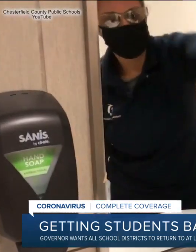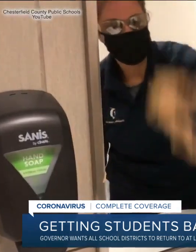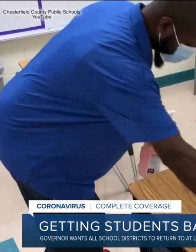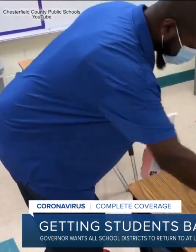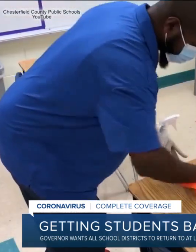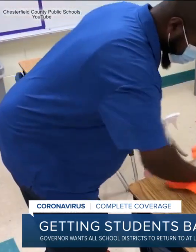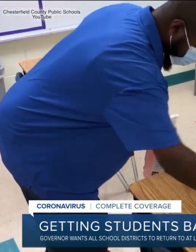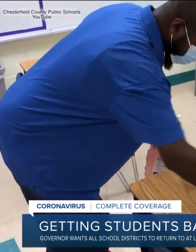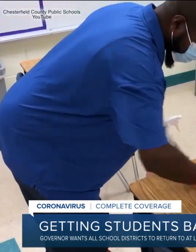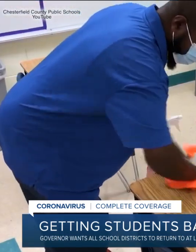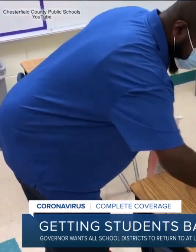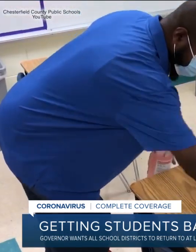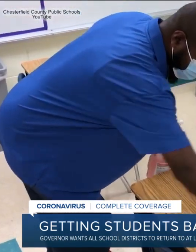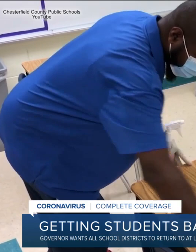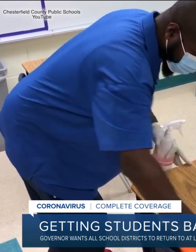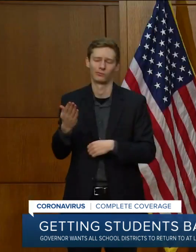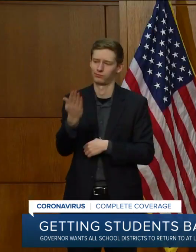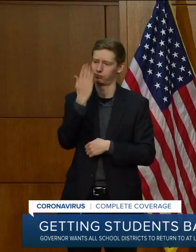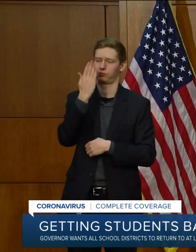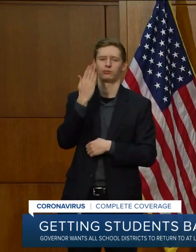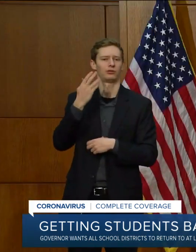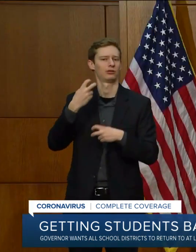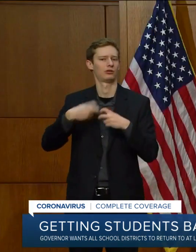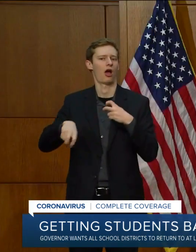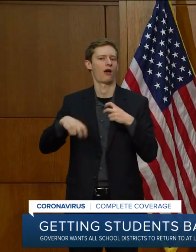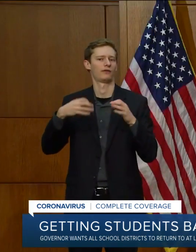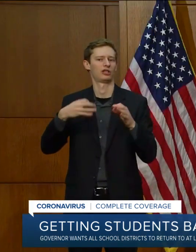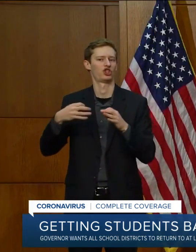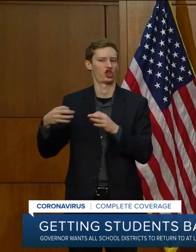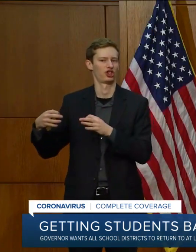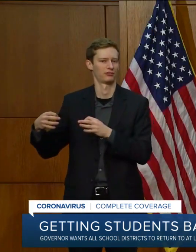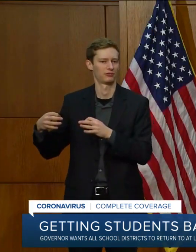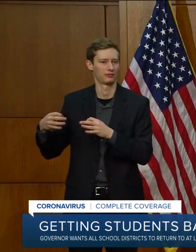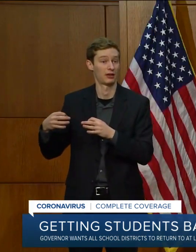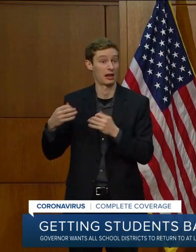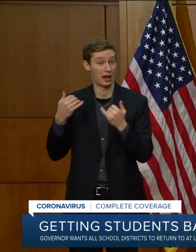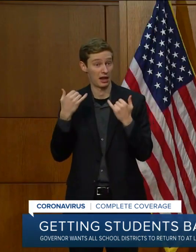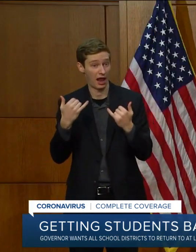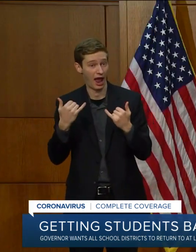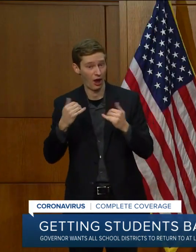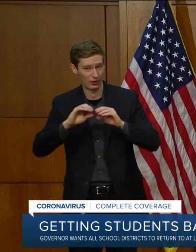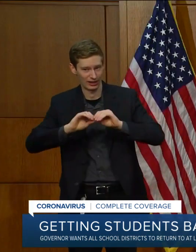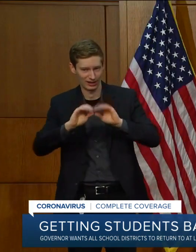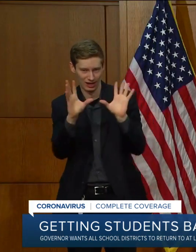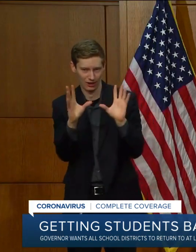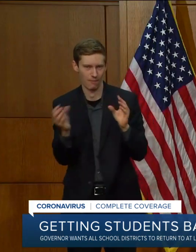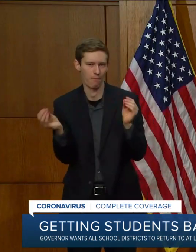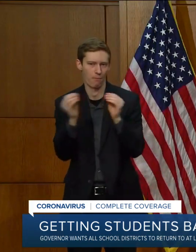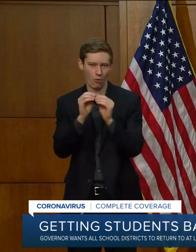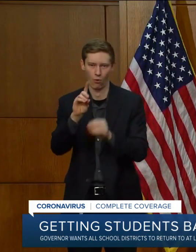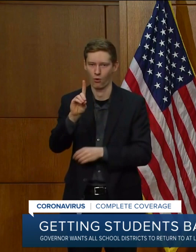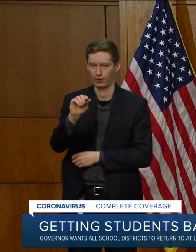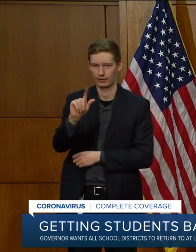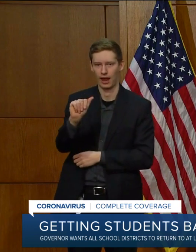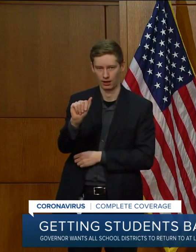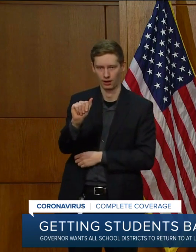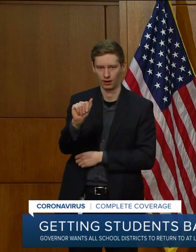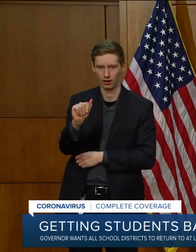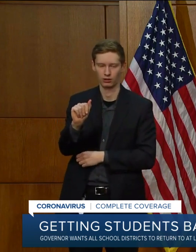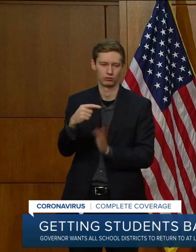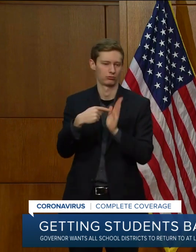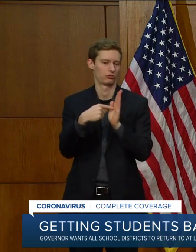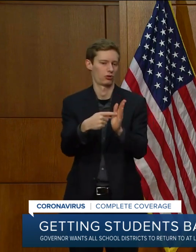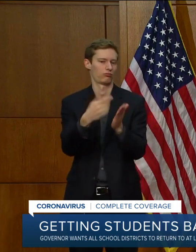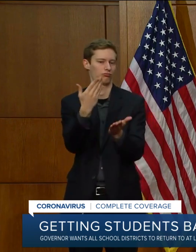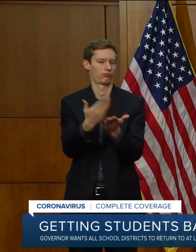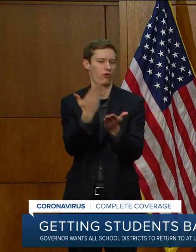school staff first. But we've seen more data now, and it suggests that schools don't have the kind of rapid spread